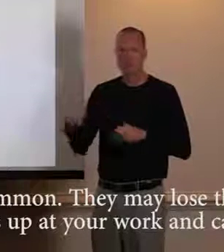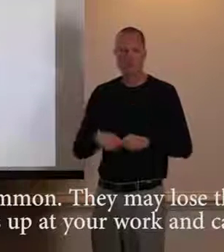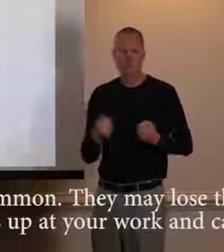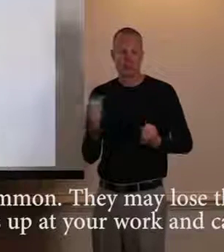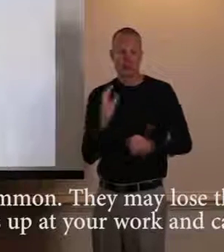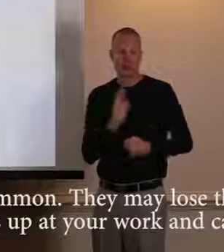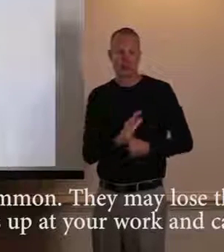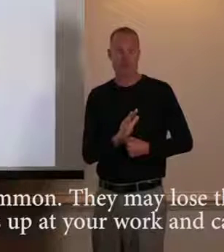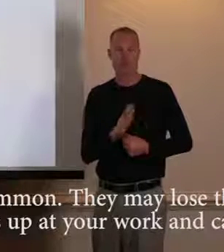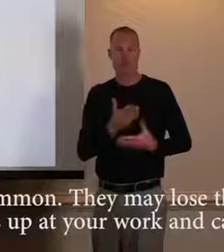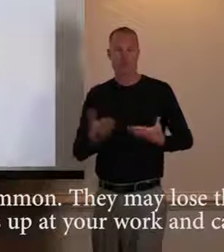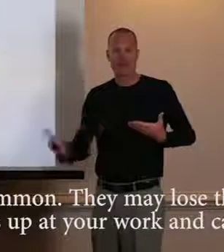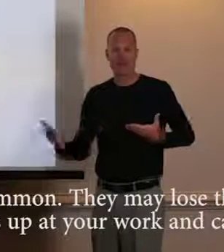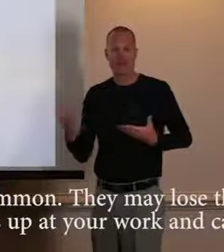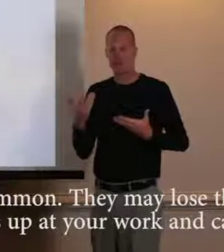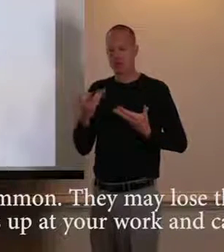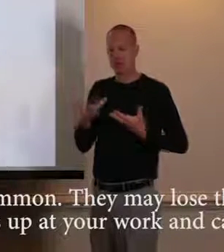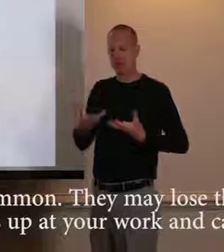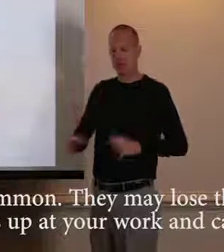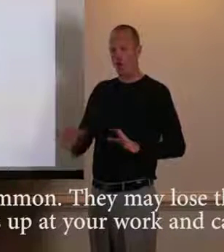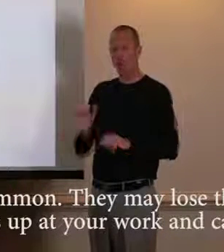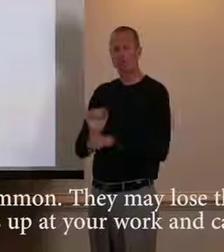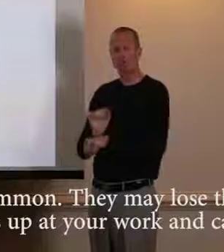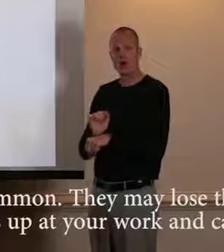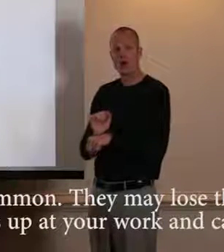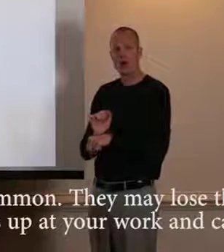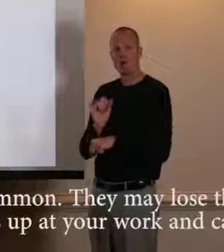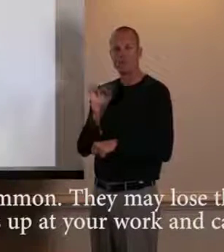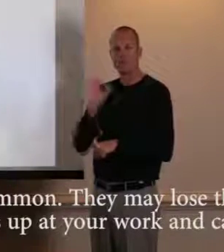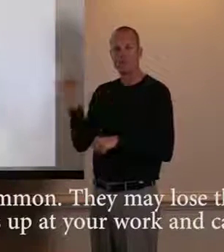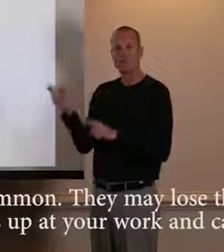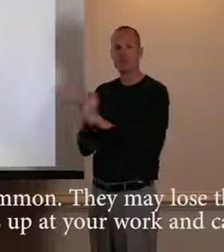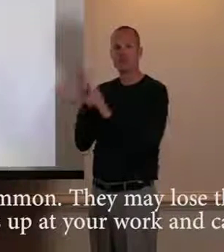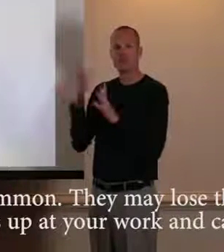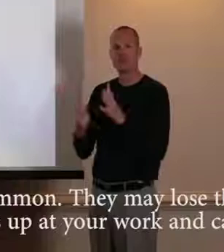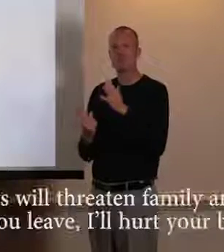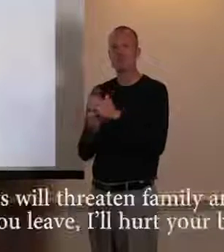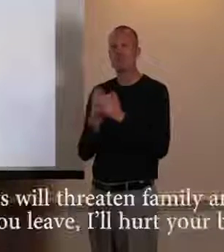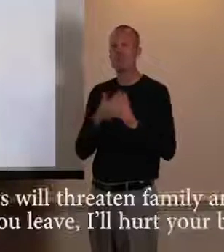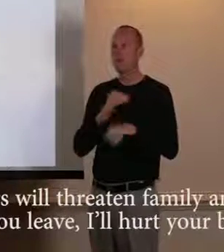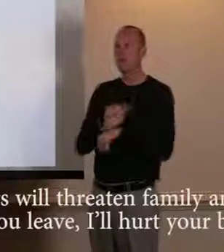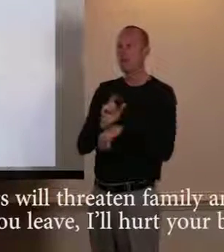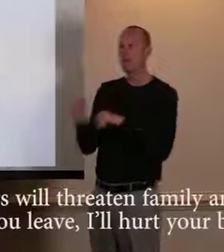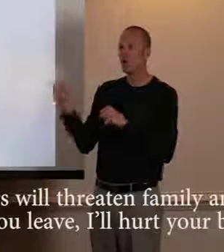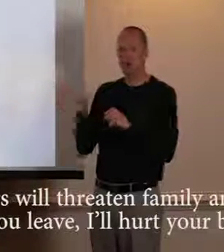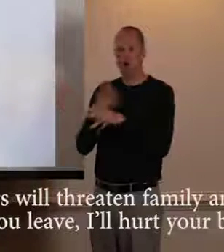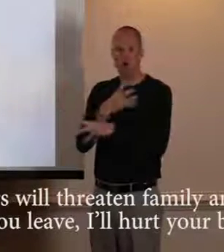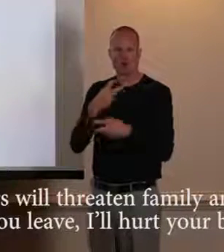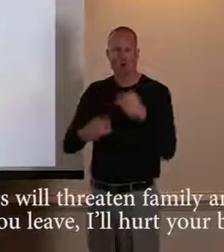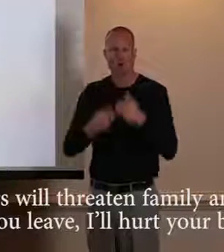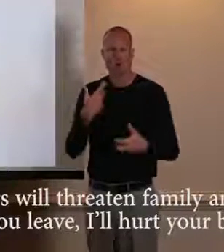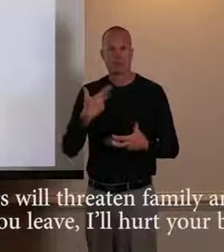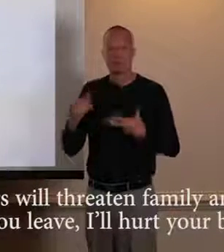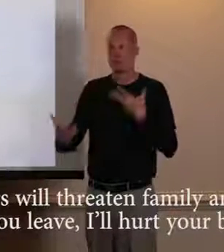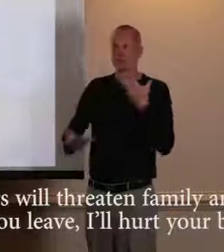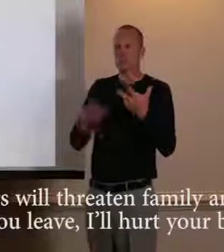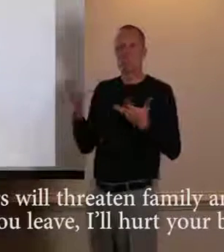may lose their job. What if the abuser shows up at your work and causes a scene? A lot of times abusers